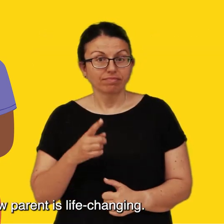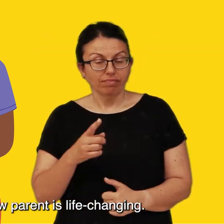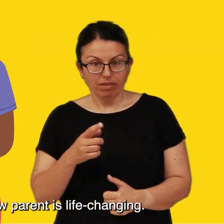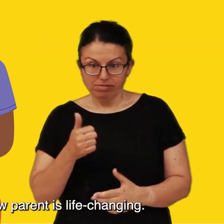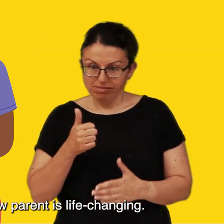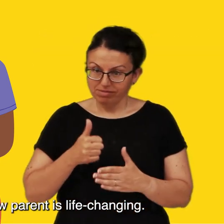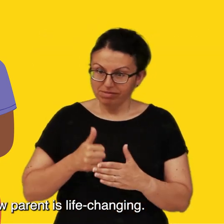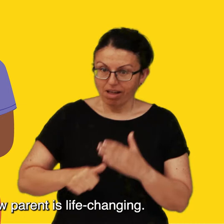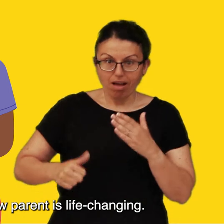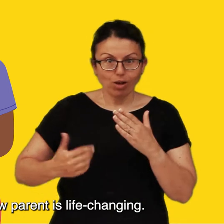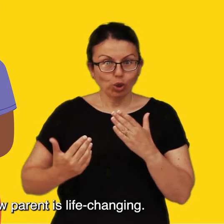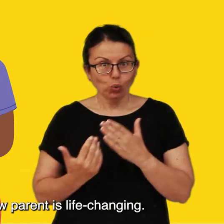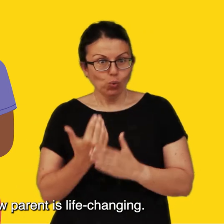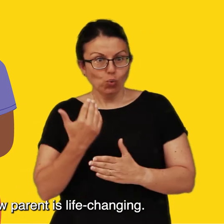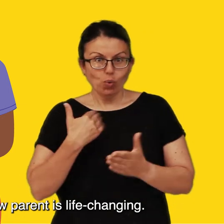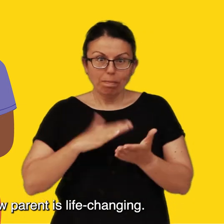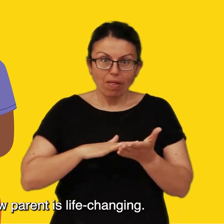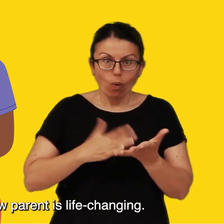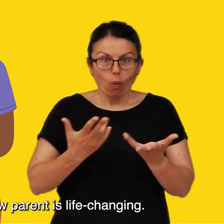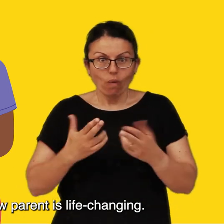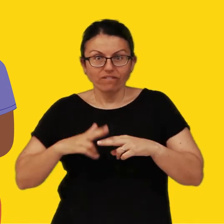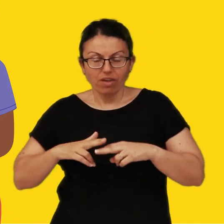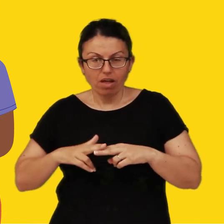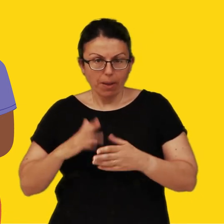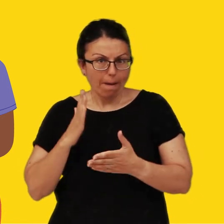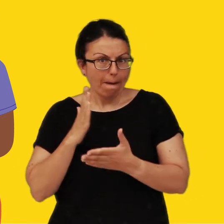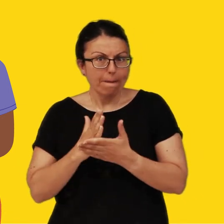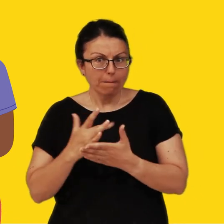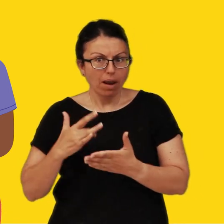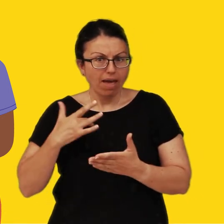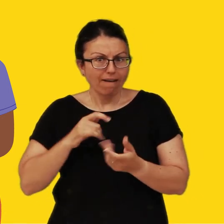Becoming a new parent is life-changing.